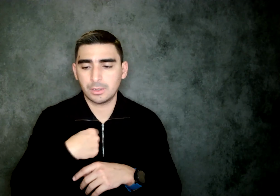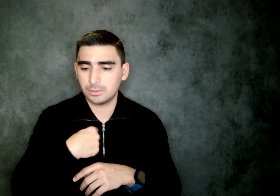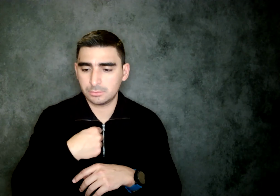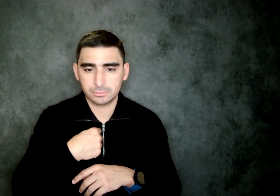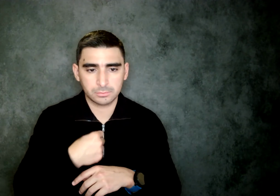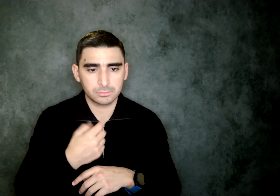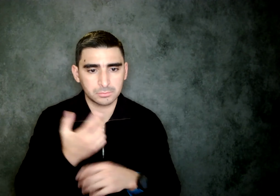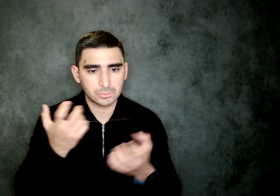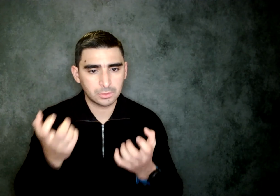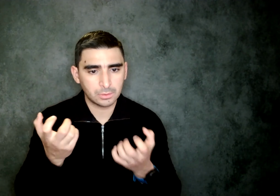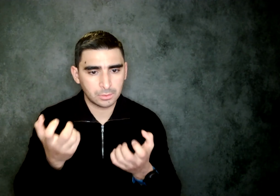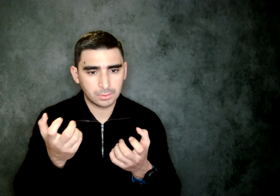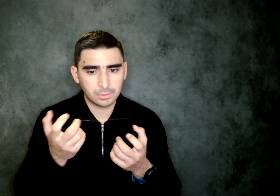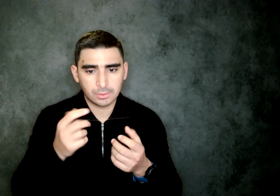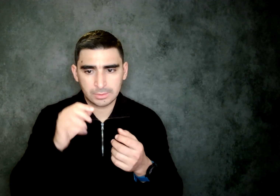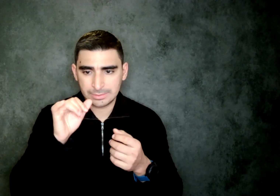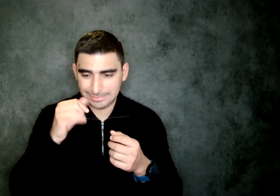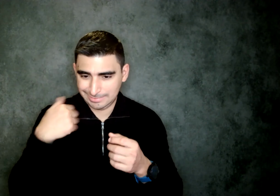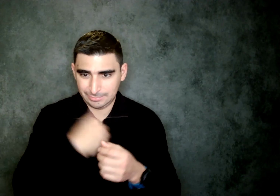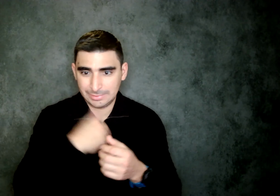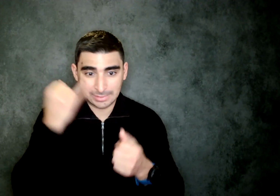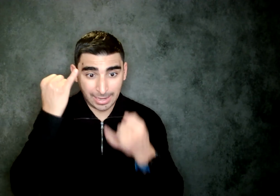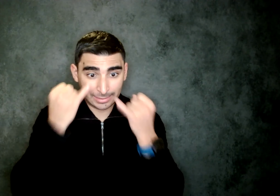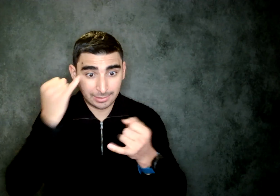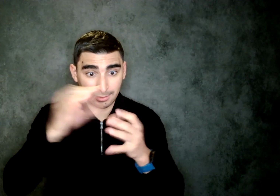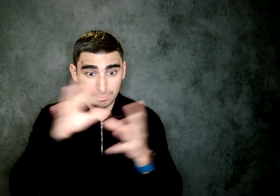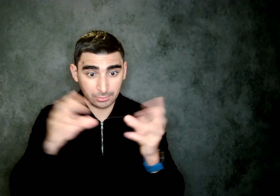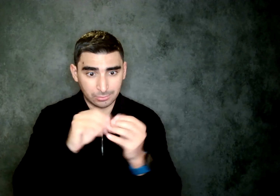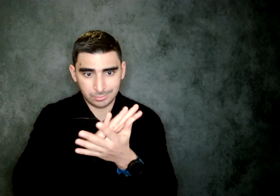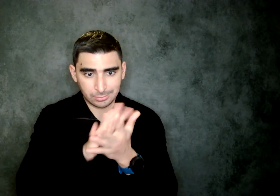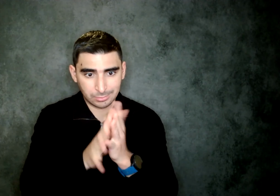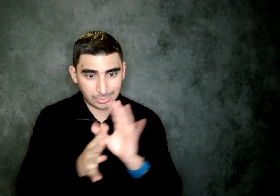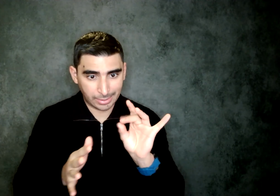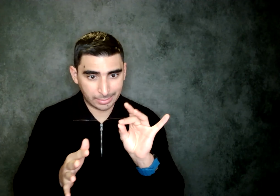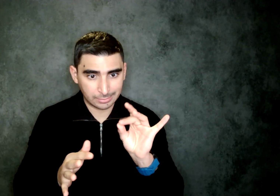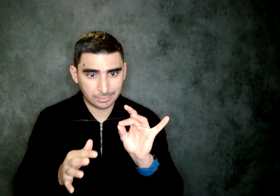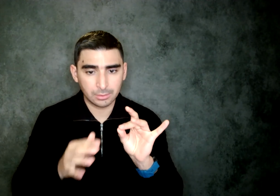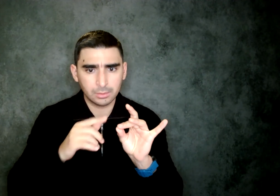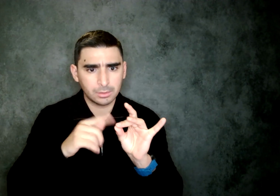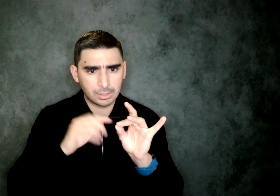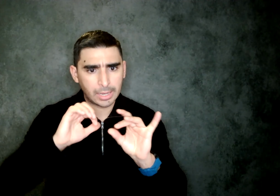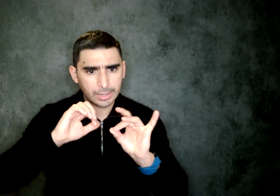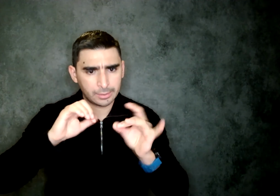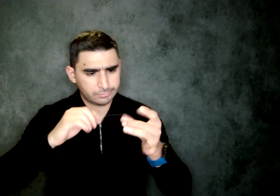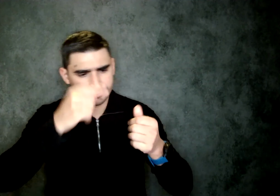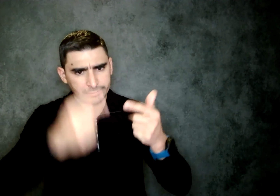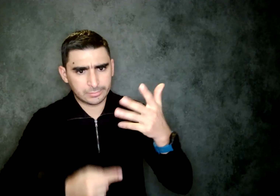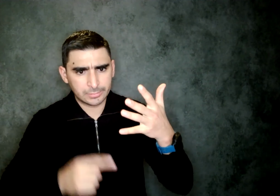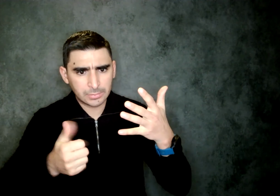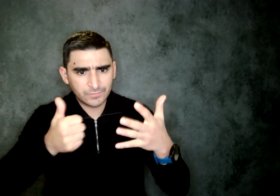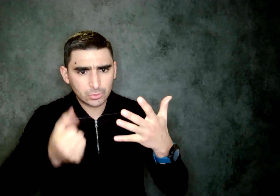look at all these really brilliant ideas and think about how to prioritize them based on